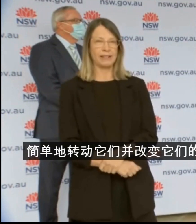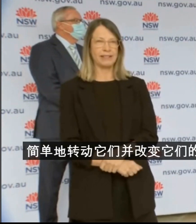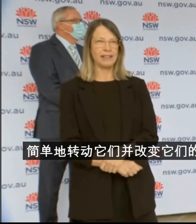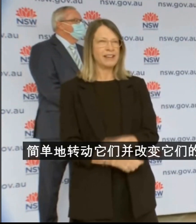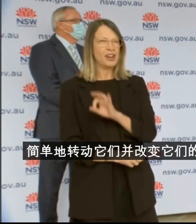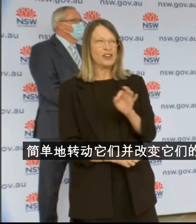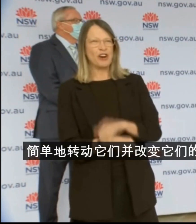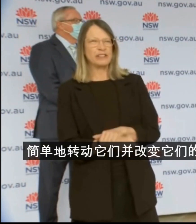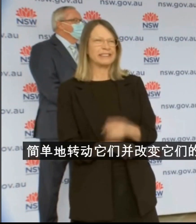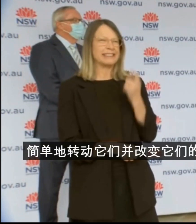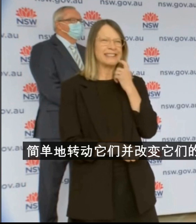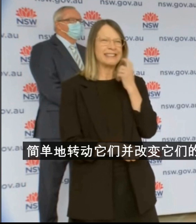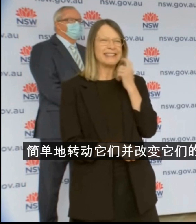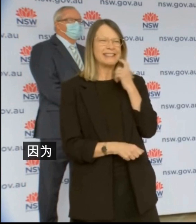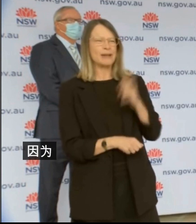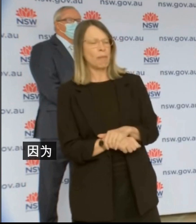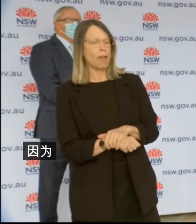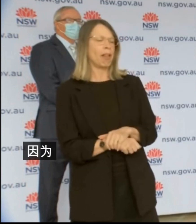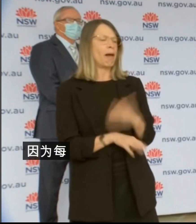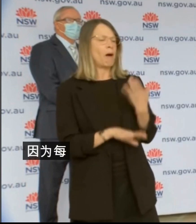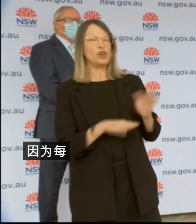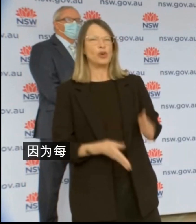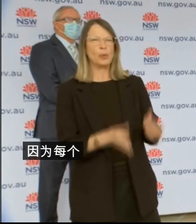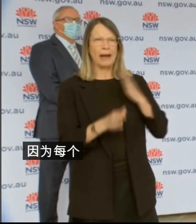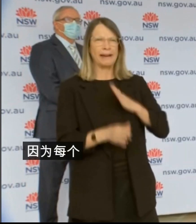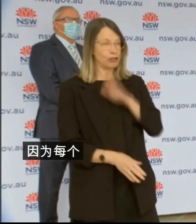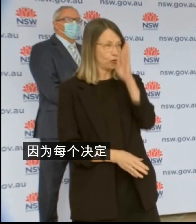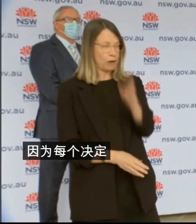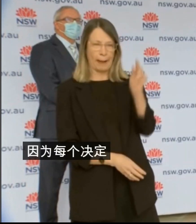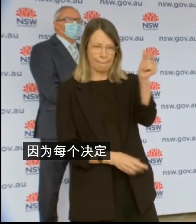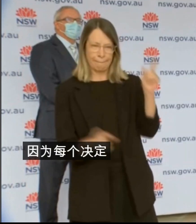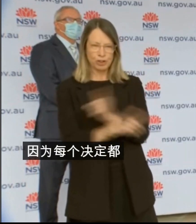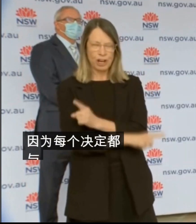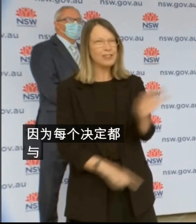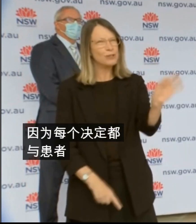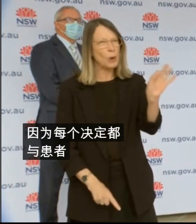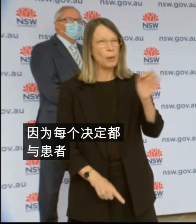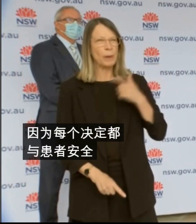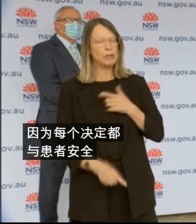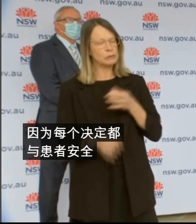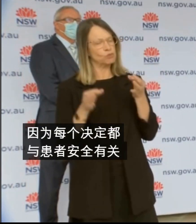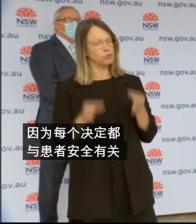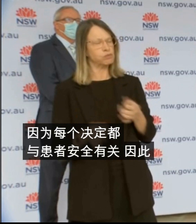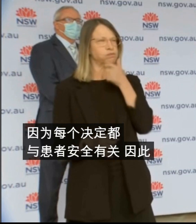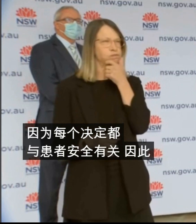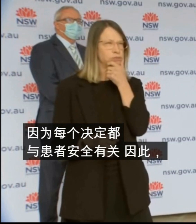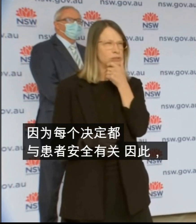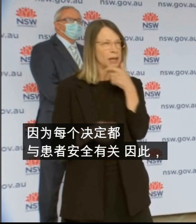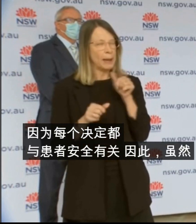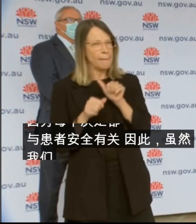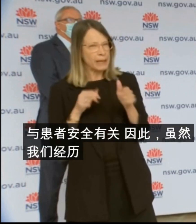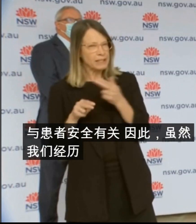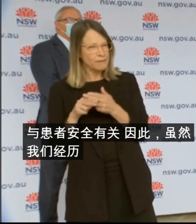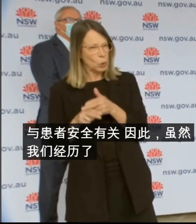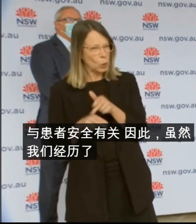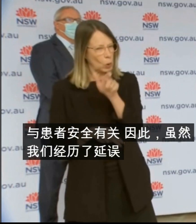them on a dime and change the way that they do things, because every decision is about patient safety. And so